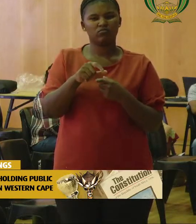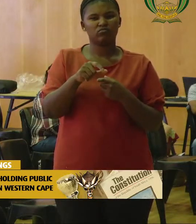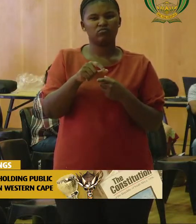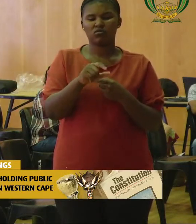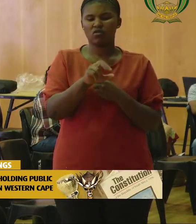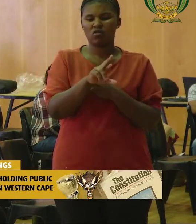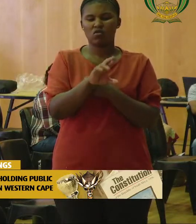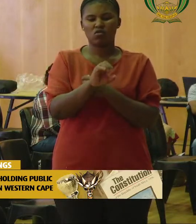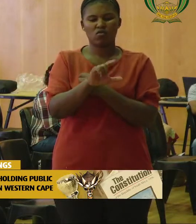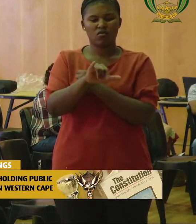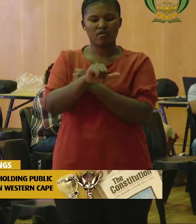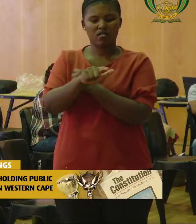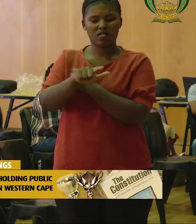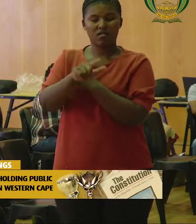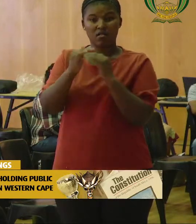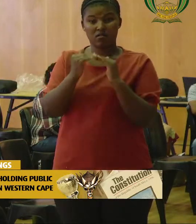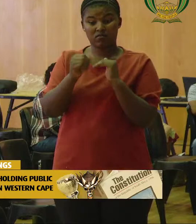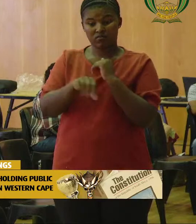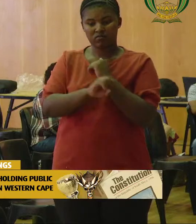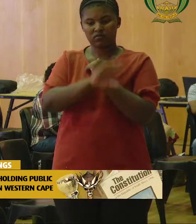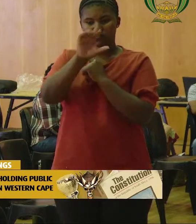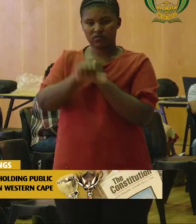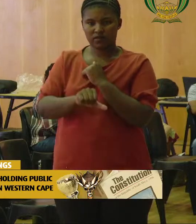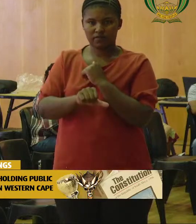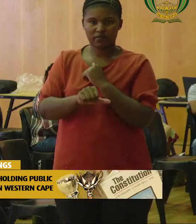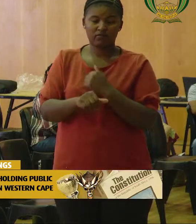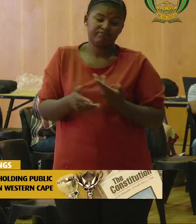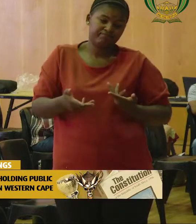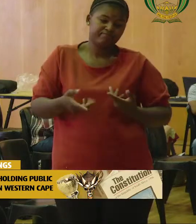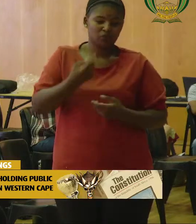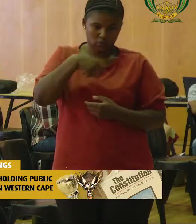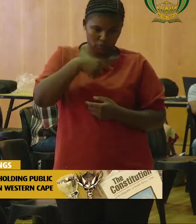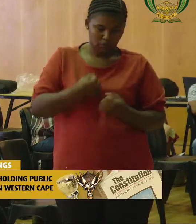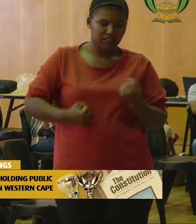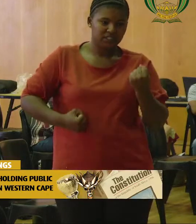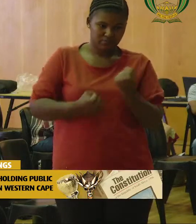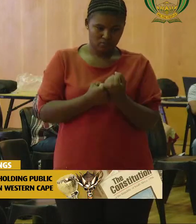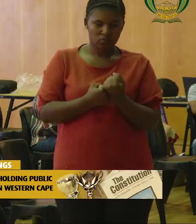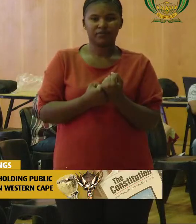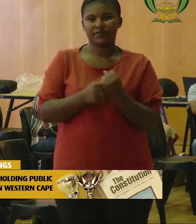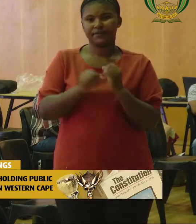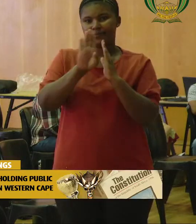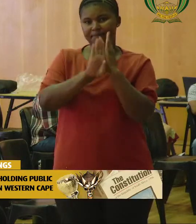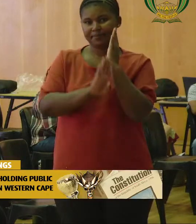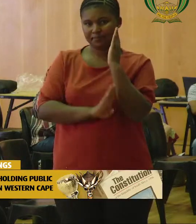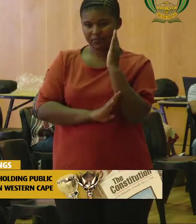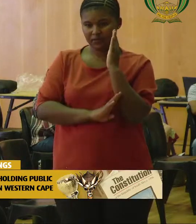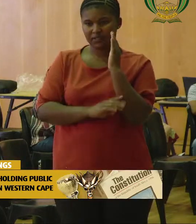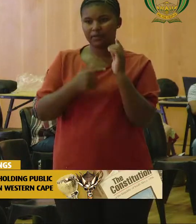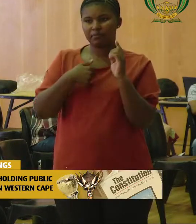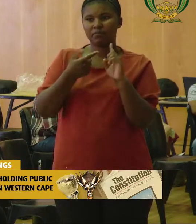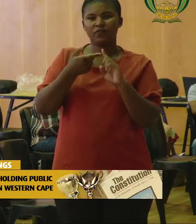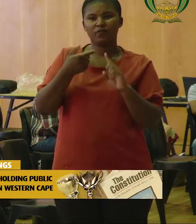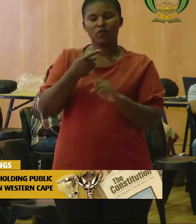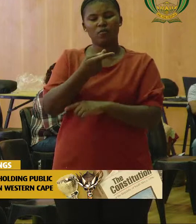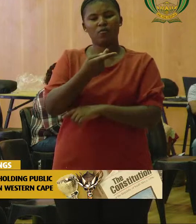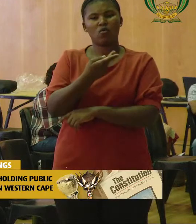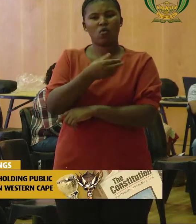Africa. We support the bill as a Khoi people. I'm a woman of Khoi descent, and I'm a woman